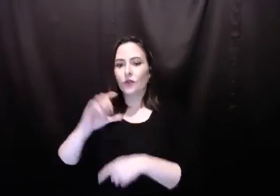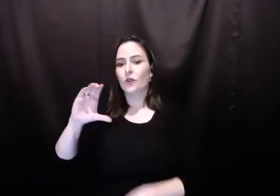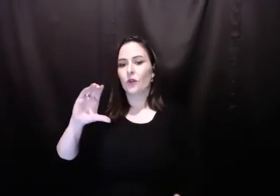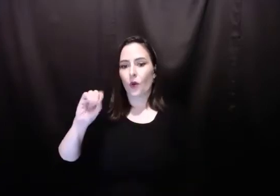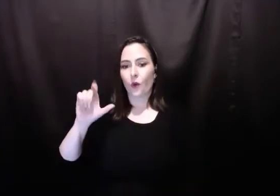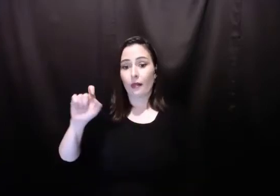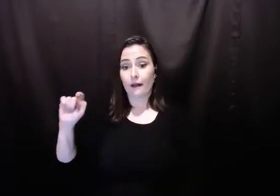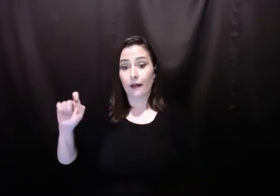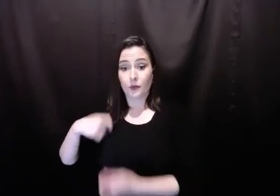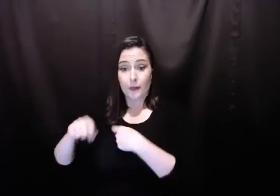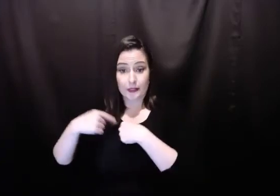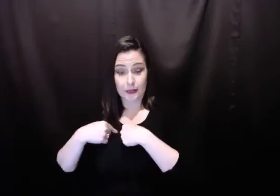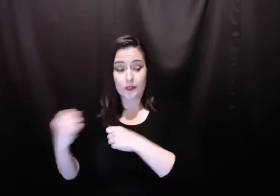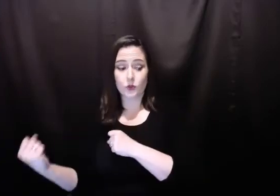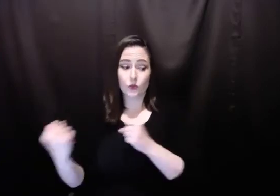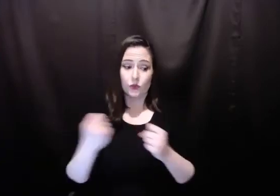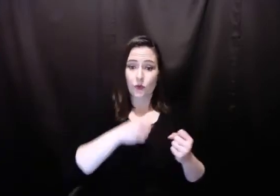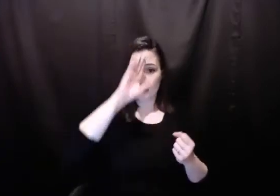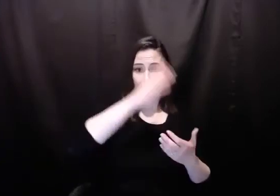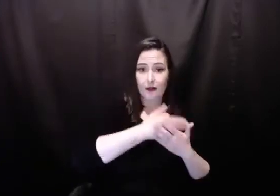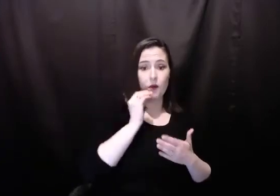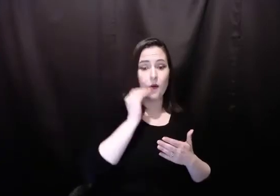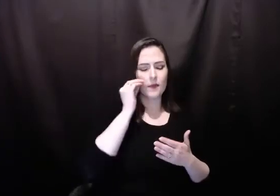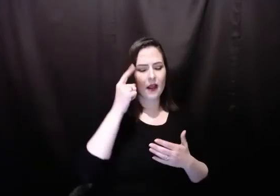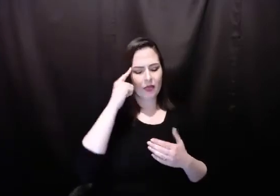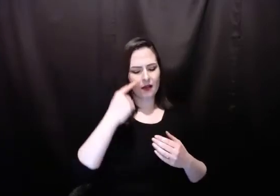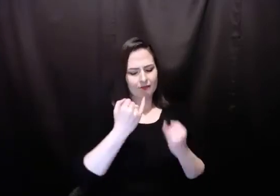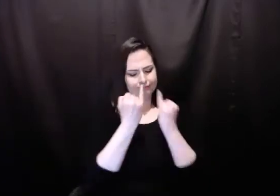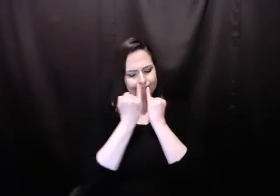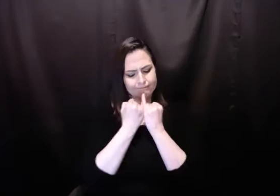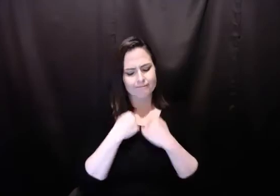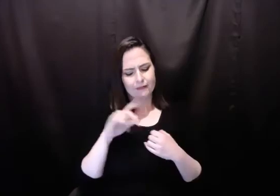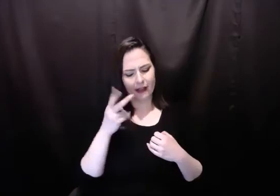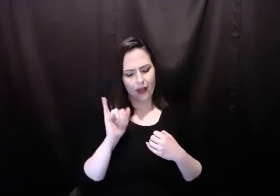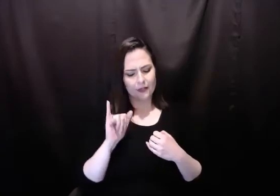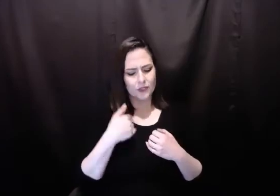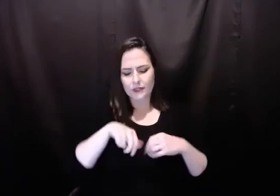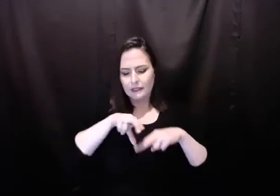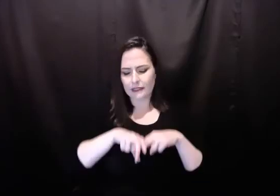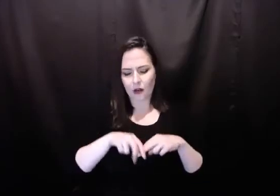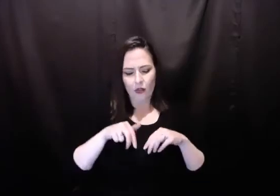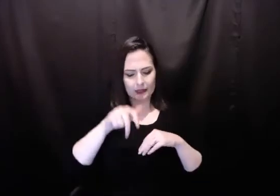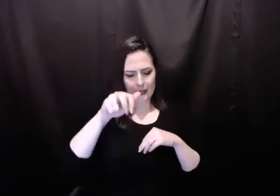give yourself a moment. So I sat on the steps at the high school where I taught, and I had to remind